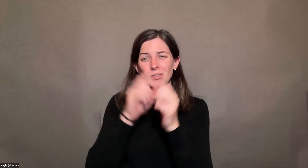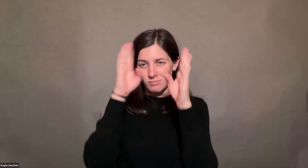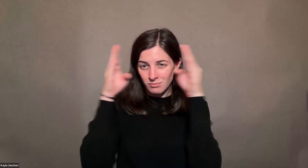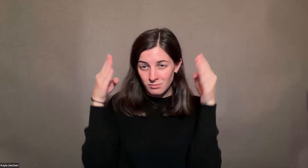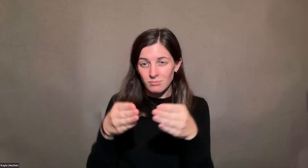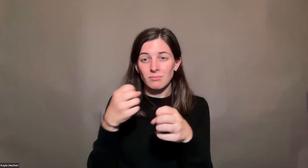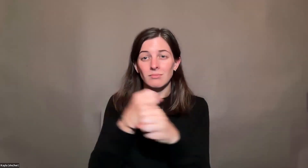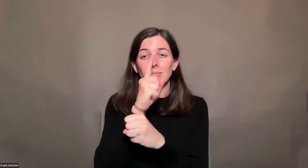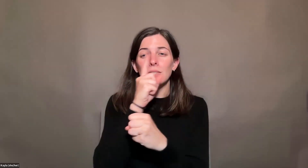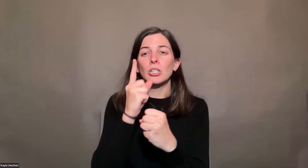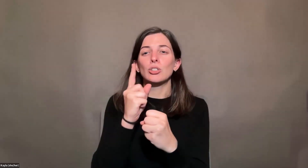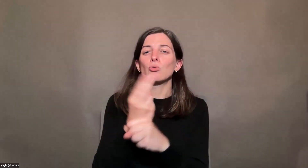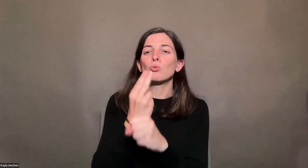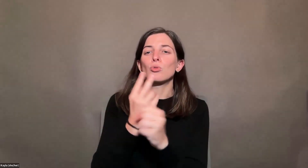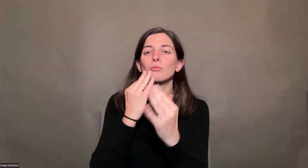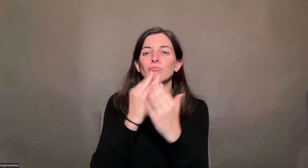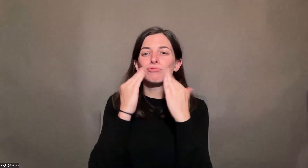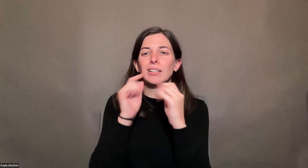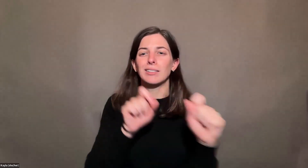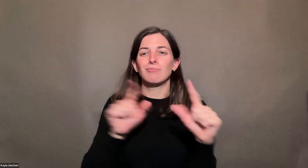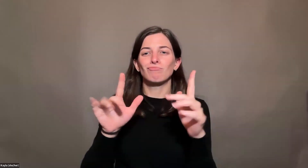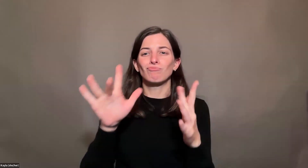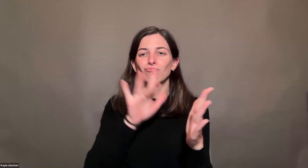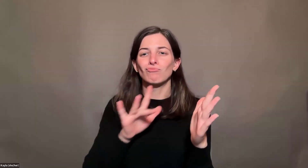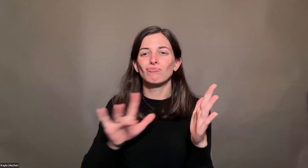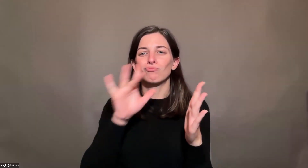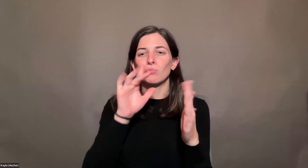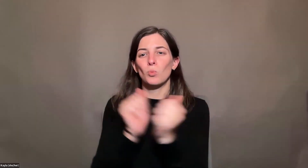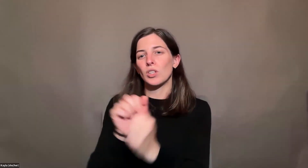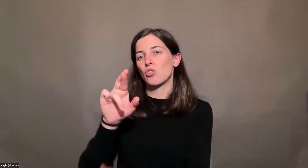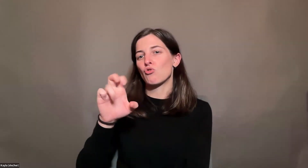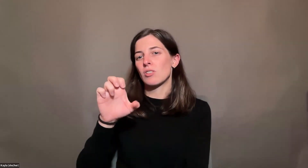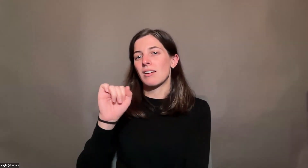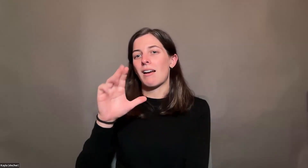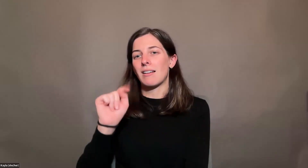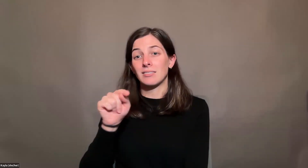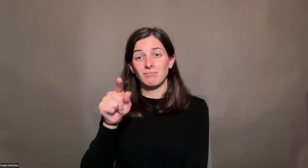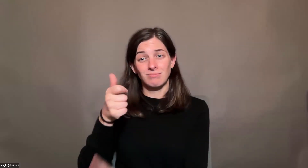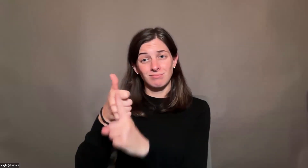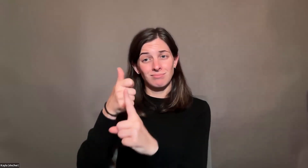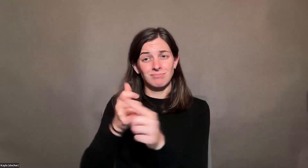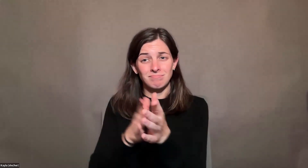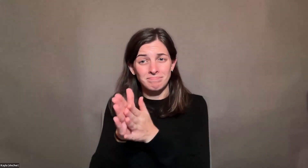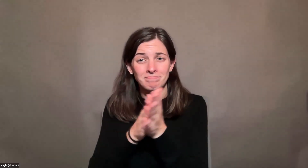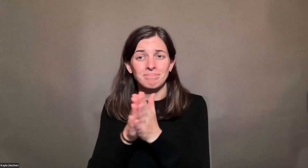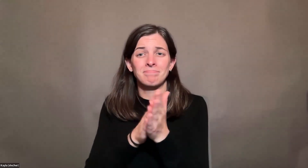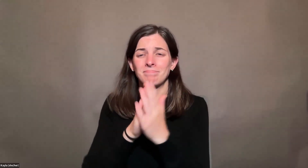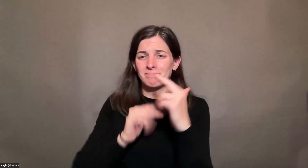user-friendly interfaces using React. Anam is passionate about building inclusive digital